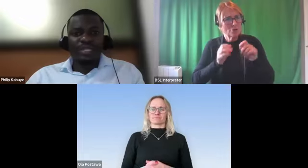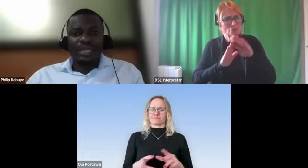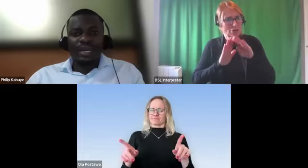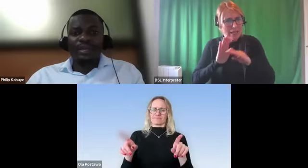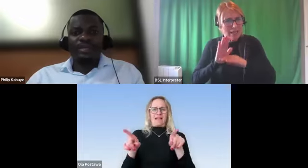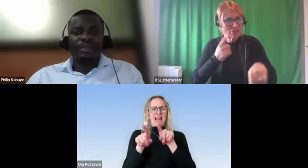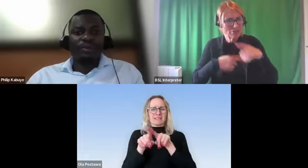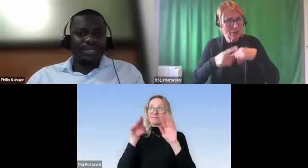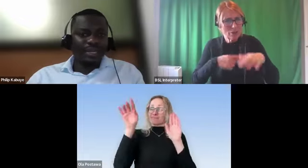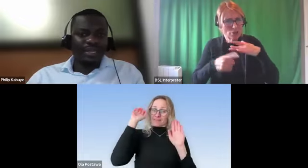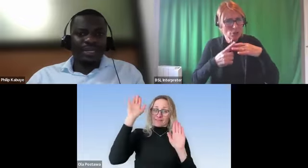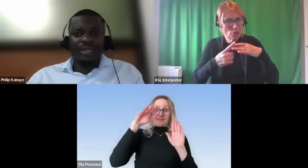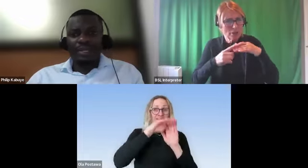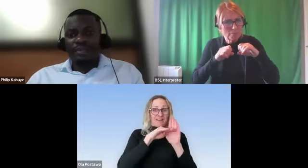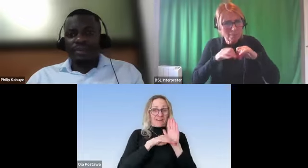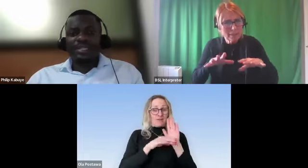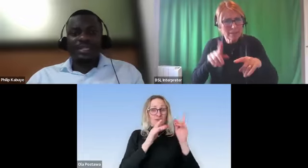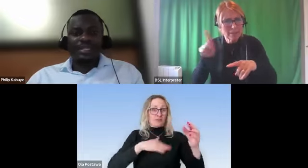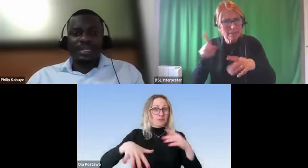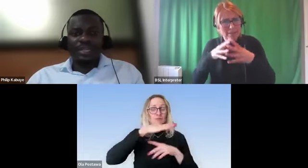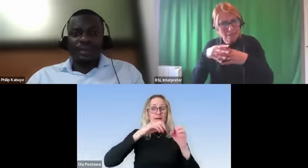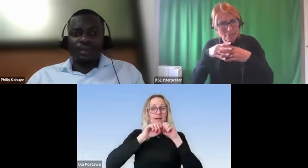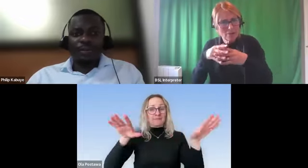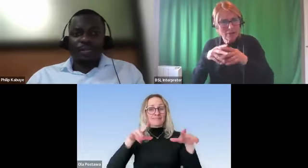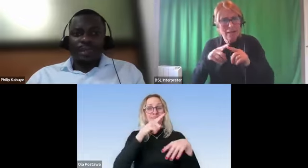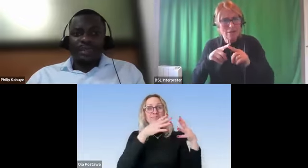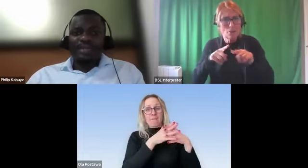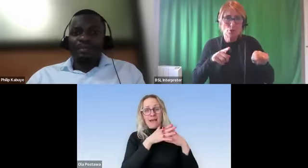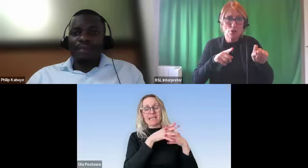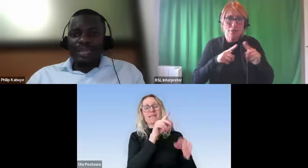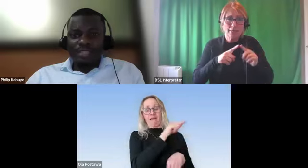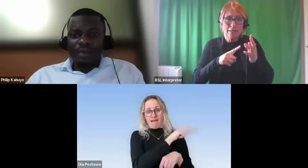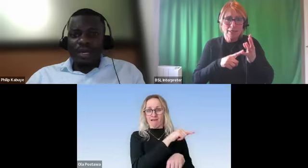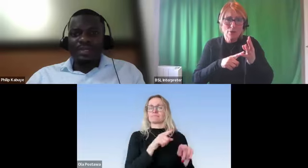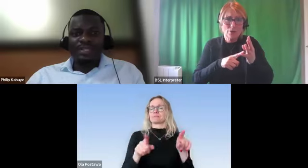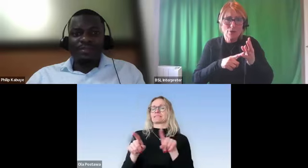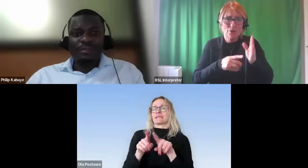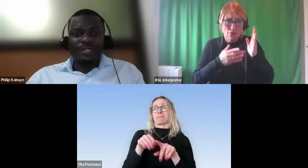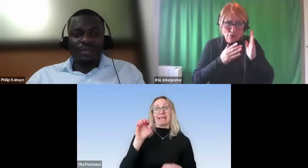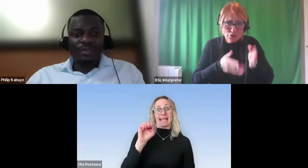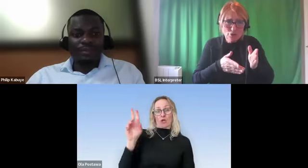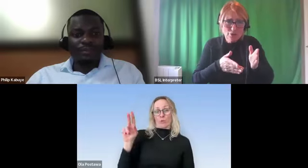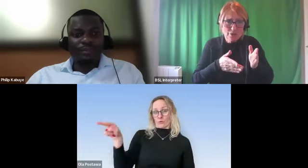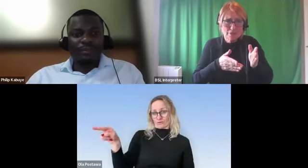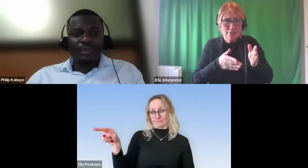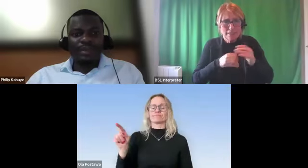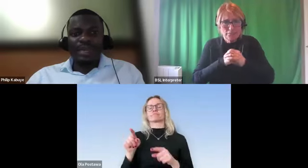especially around social media in the US and to an extent in the EU, that are meant to curb